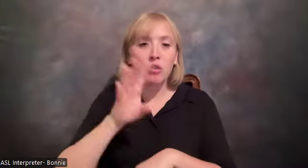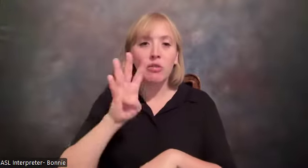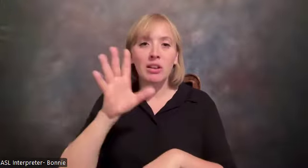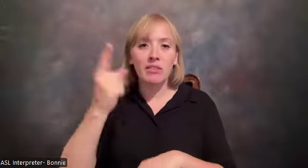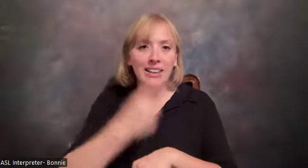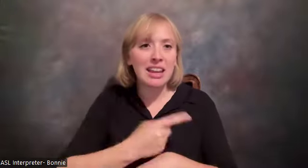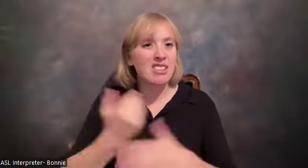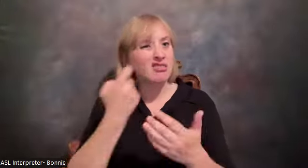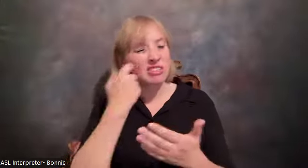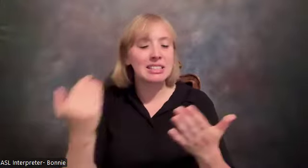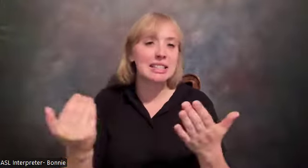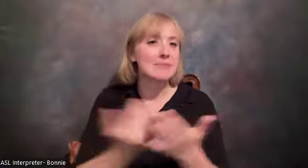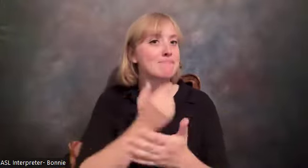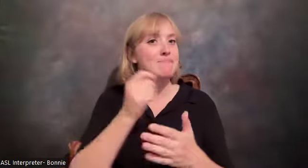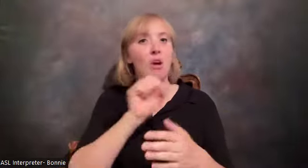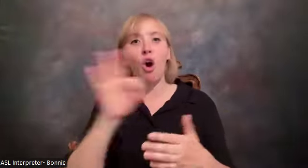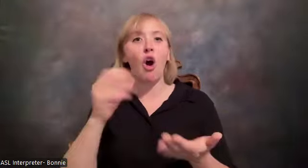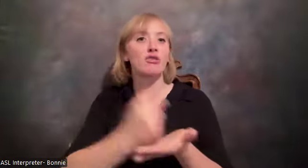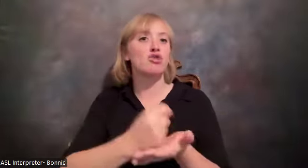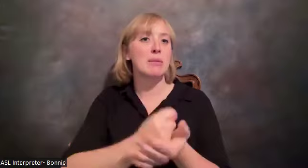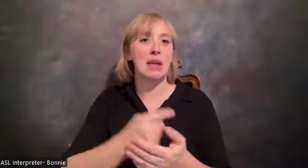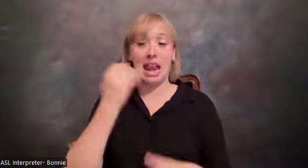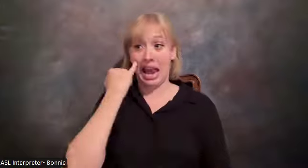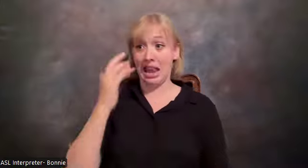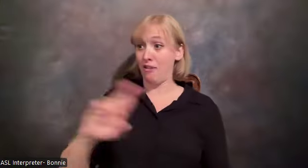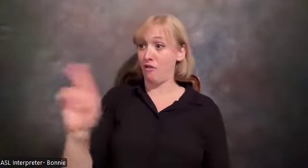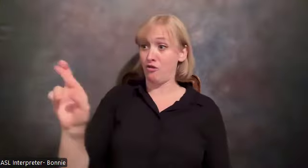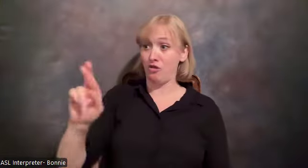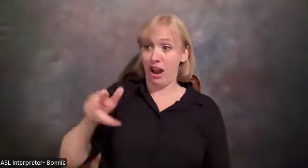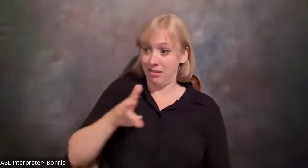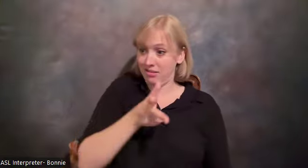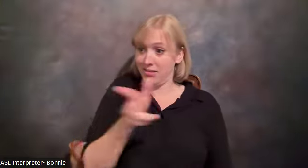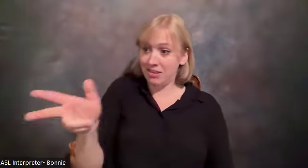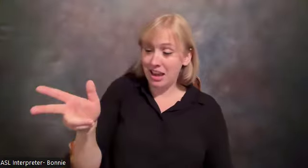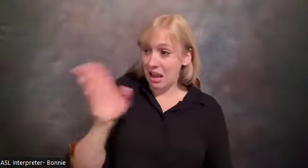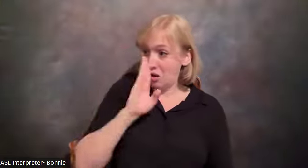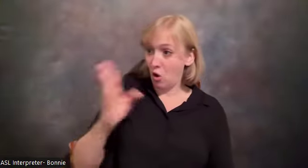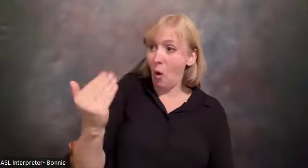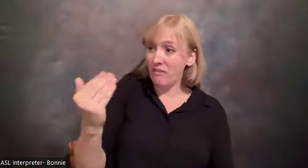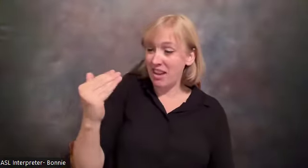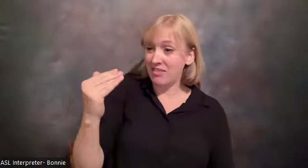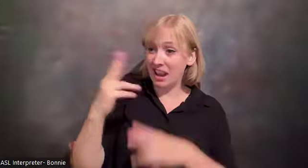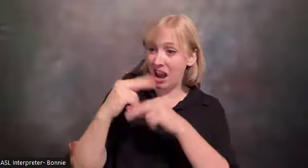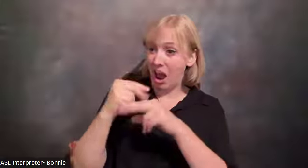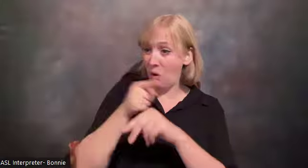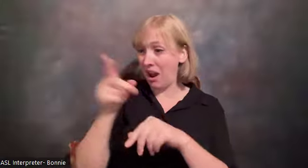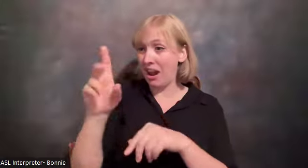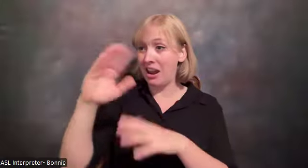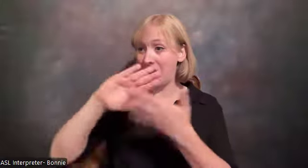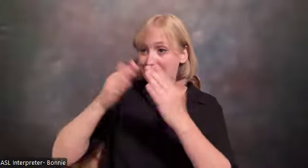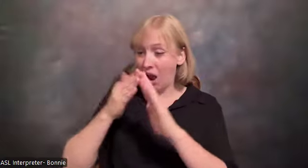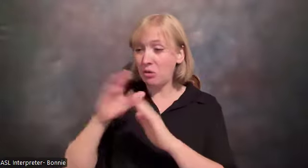And I had this choice. If I took a right, I could head right down the 15 and the 163 freeway, right to downtown San